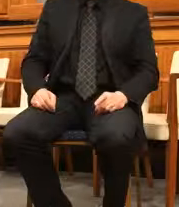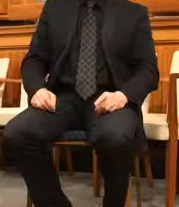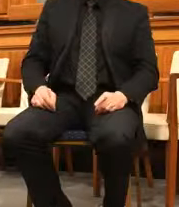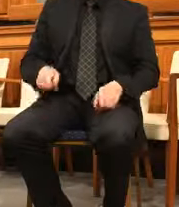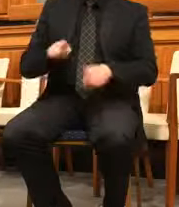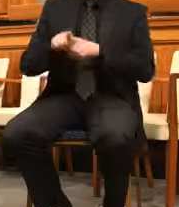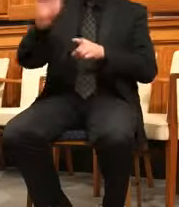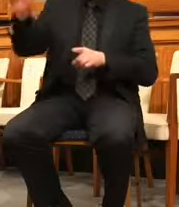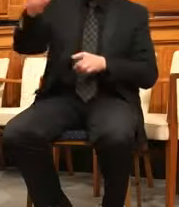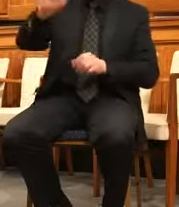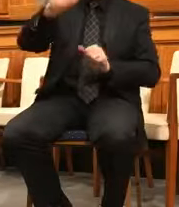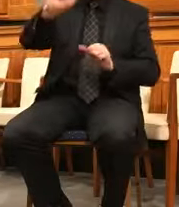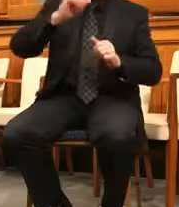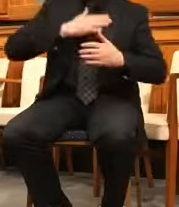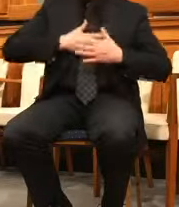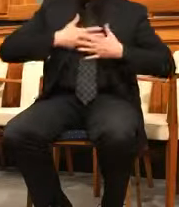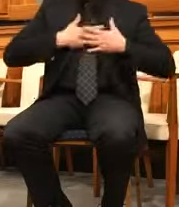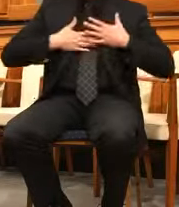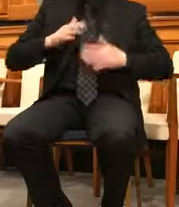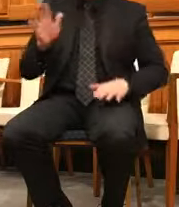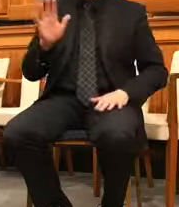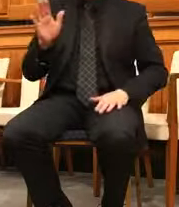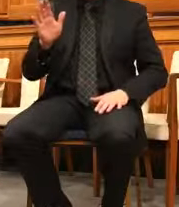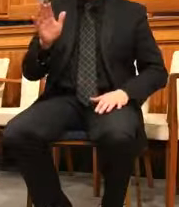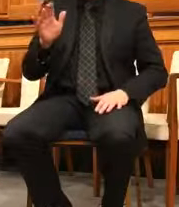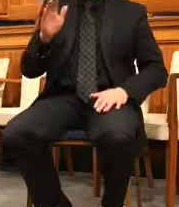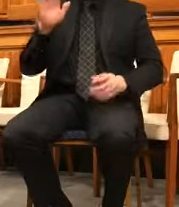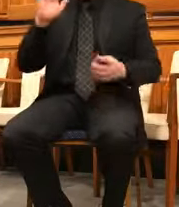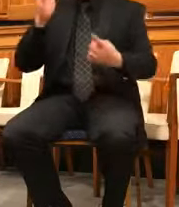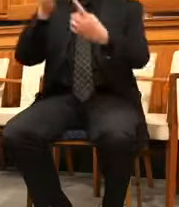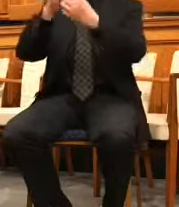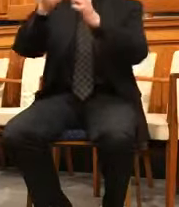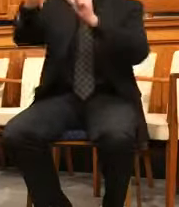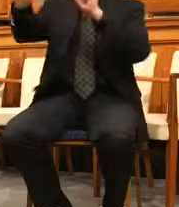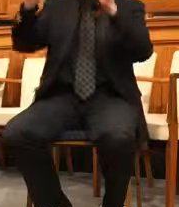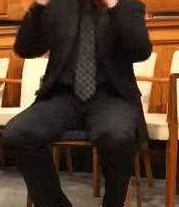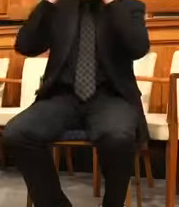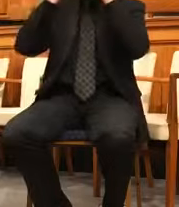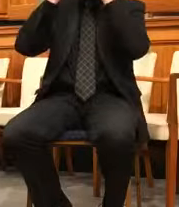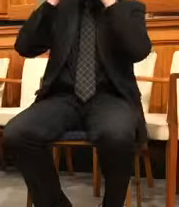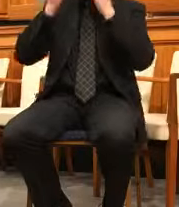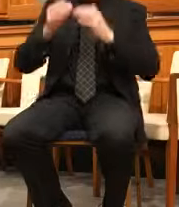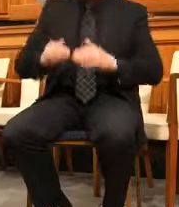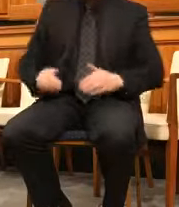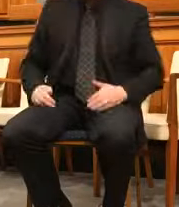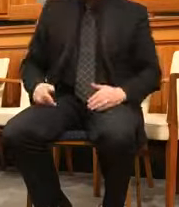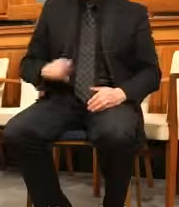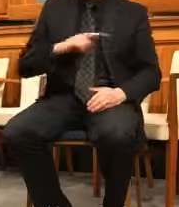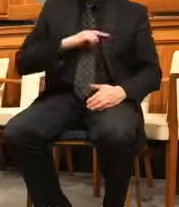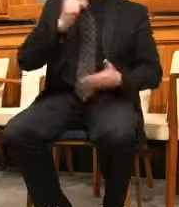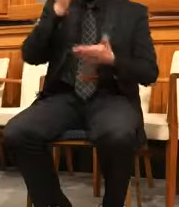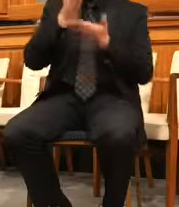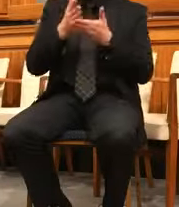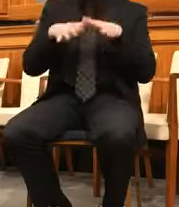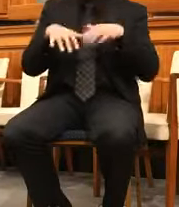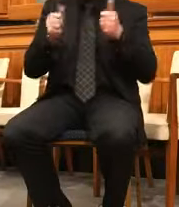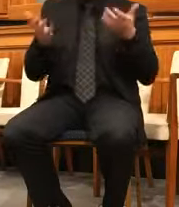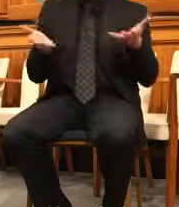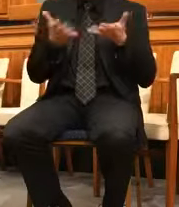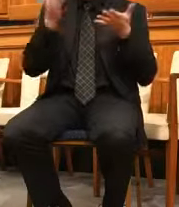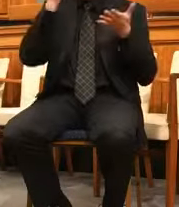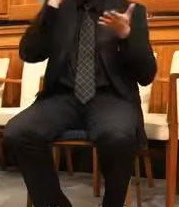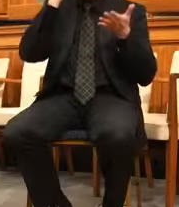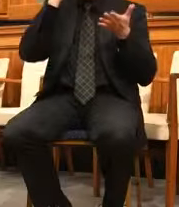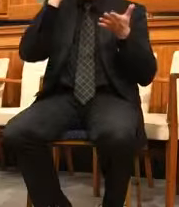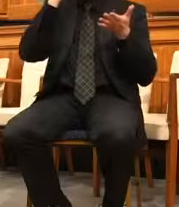emotions, but to the mind. Believing is an act of the mind. To